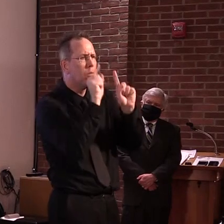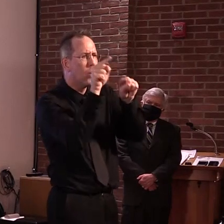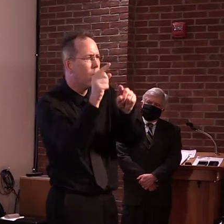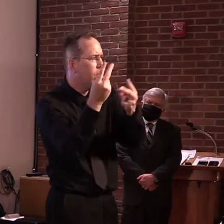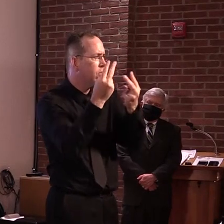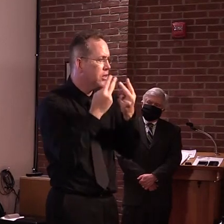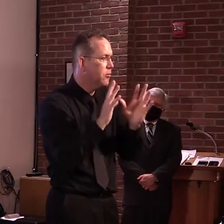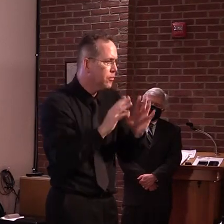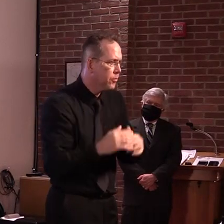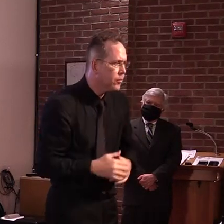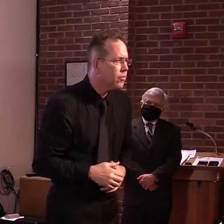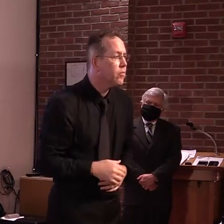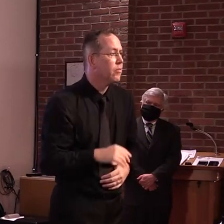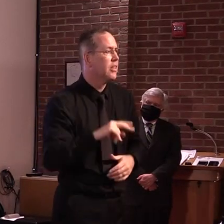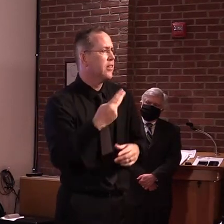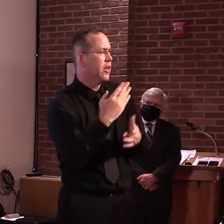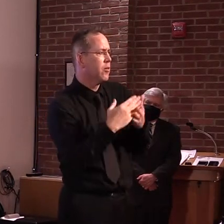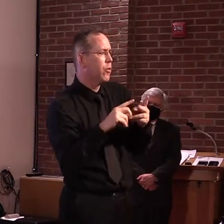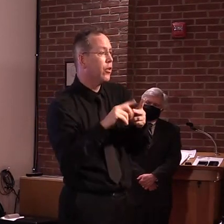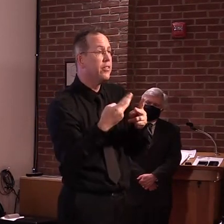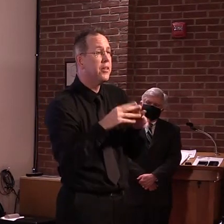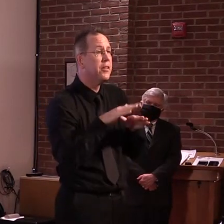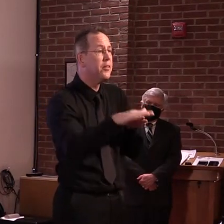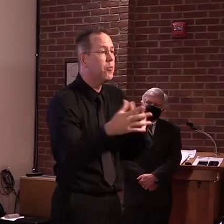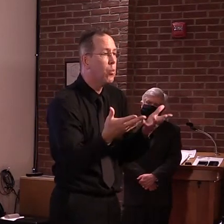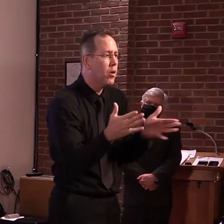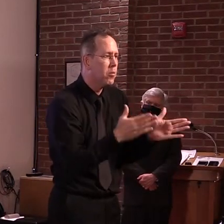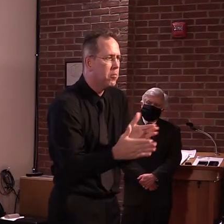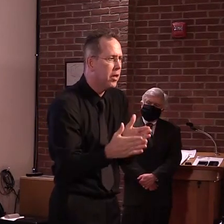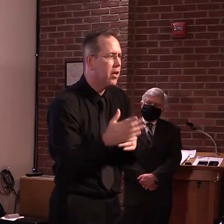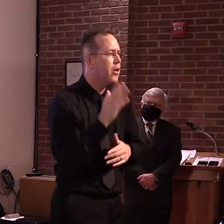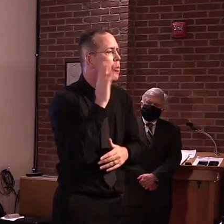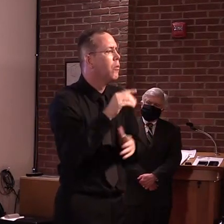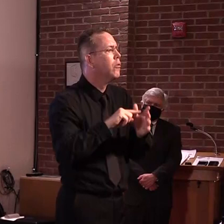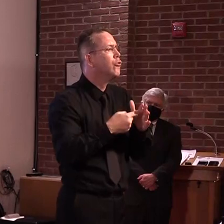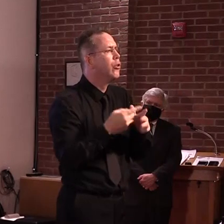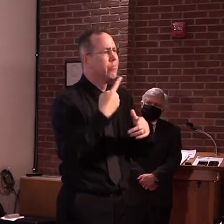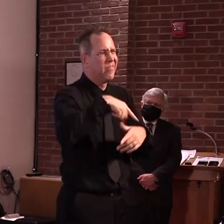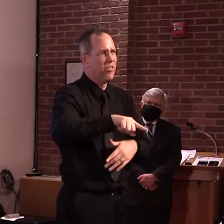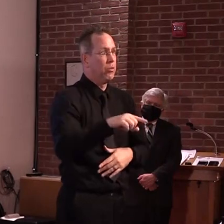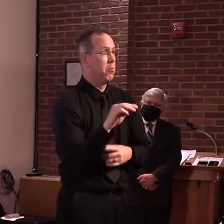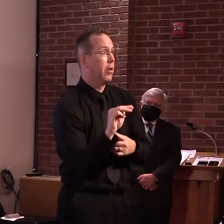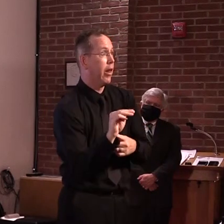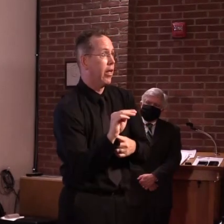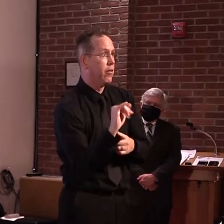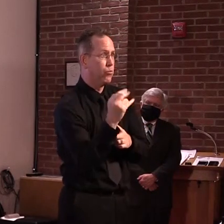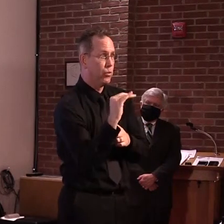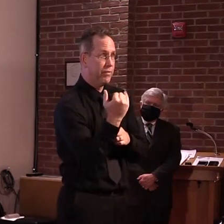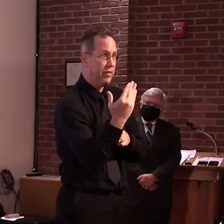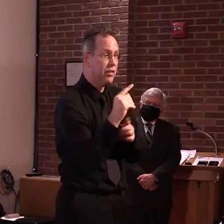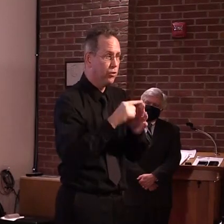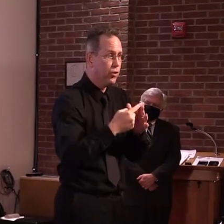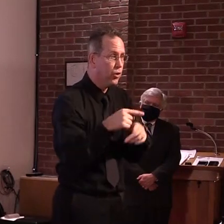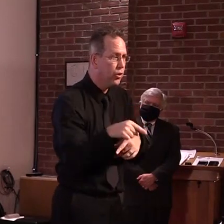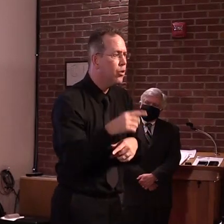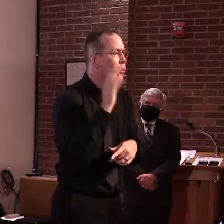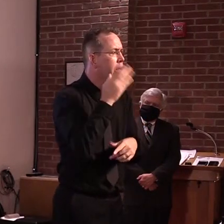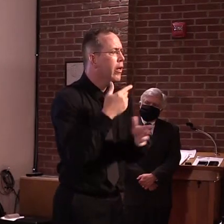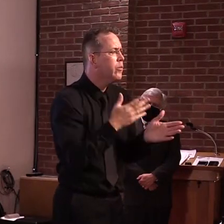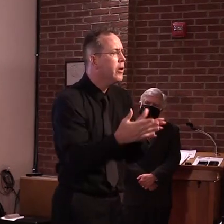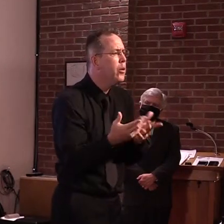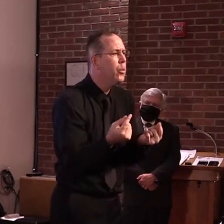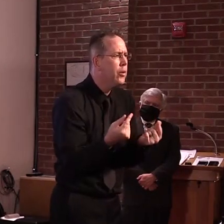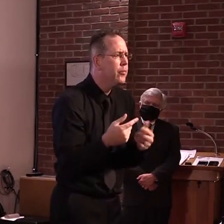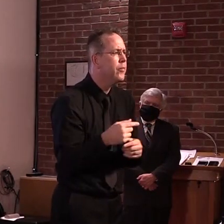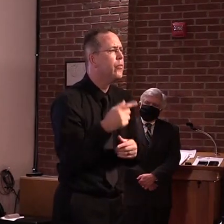so under a revised quarantine requirement. The revised quarantine requirement focuses on quarantining at